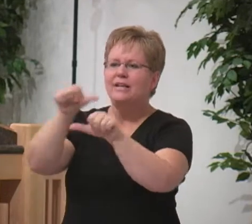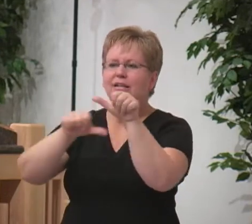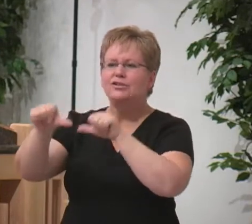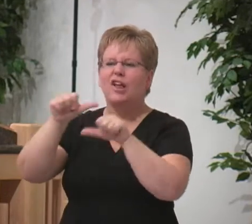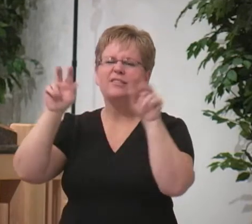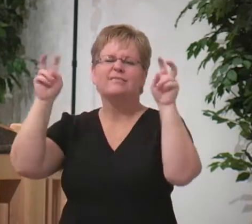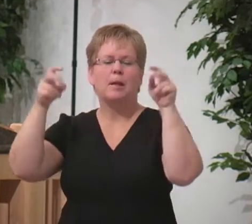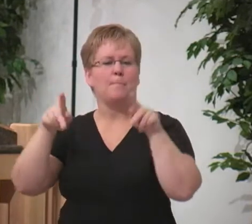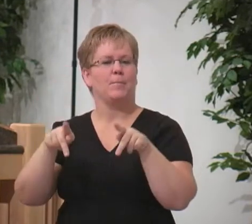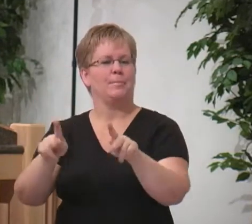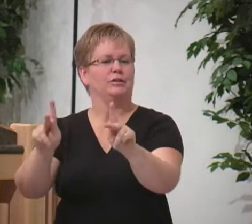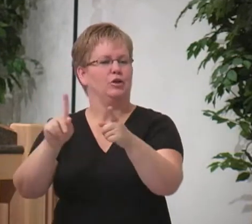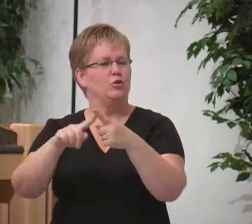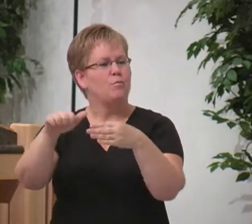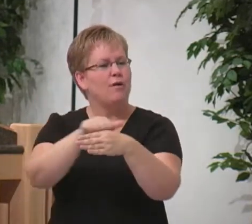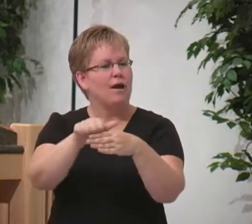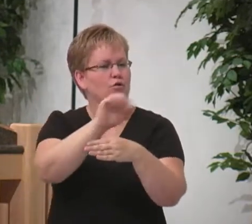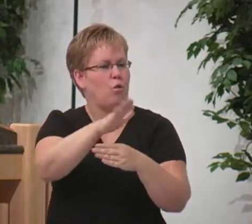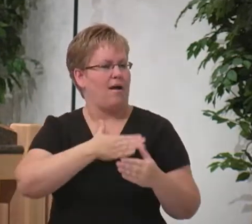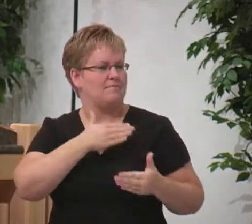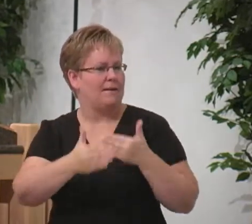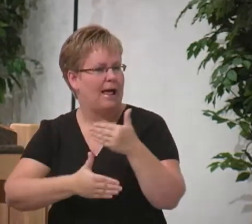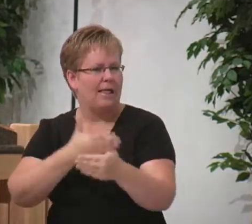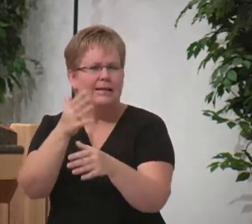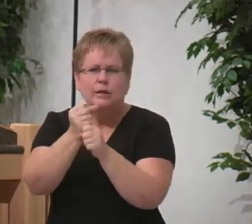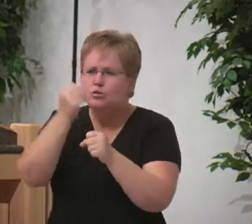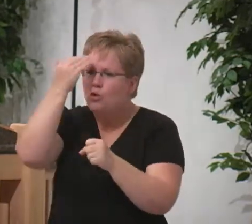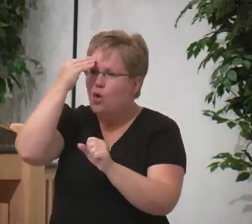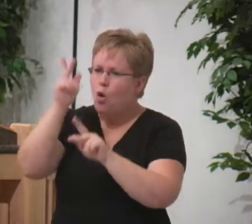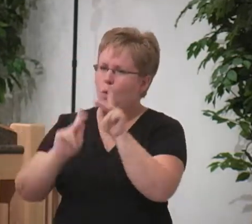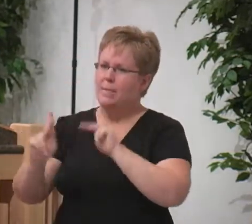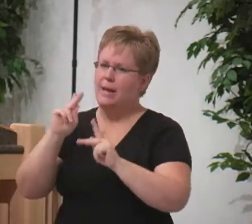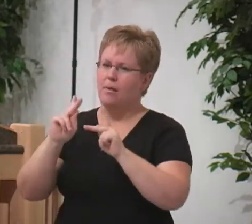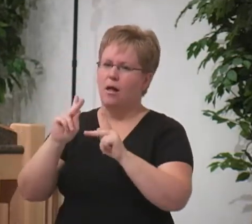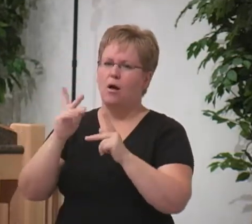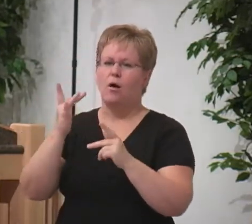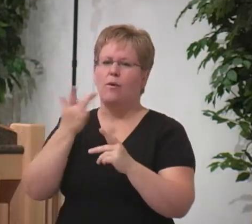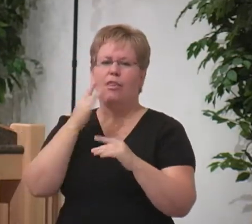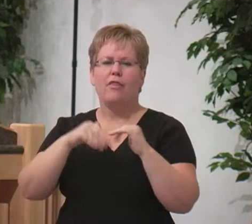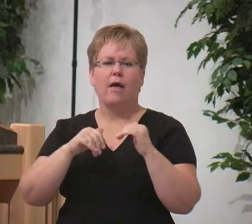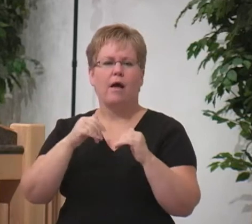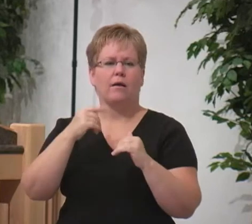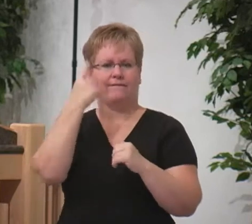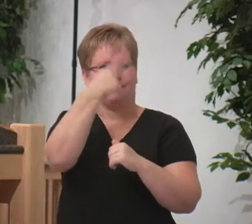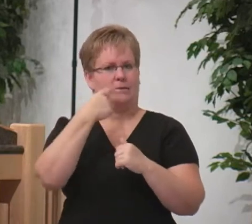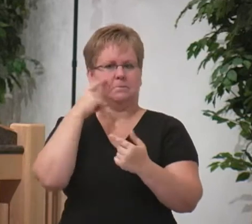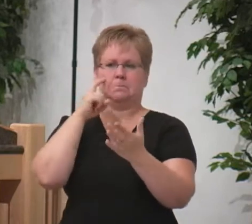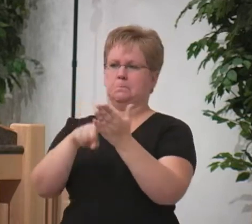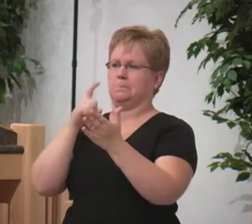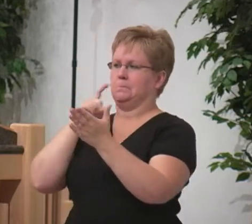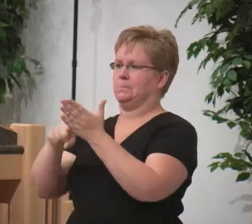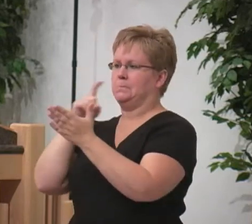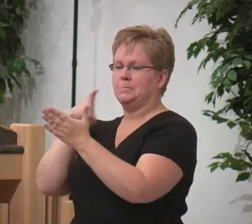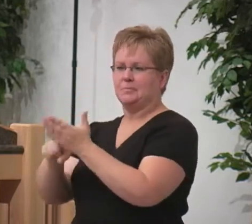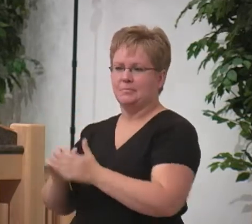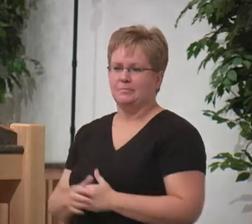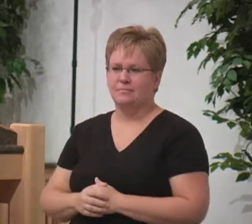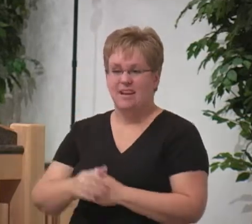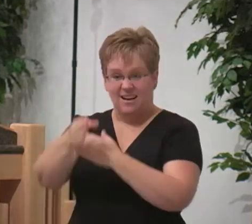to practice hospitality, to get to know people on a different level. God is the one that inspires this hospitality